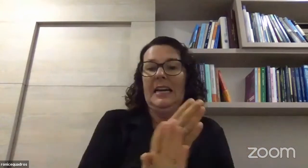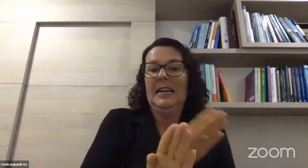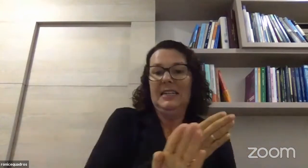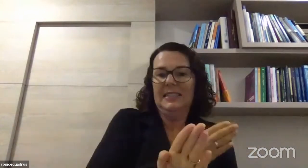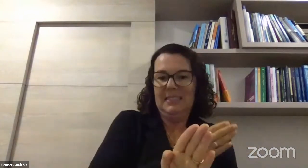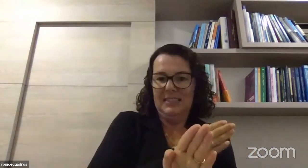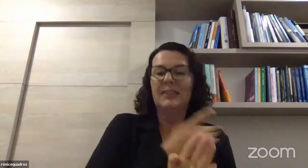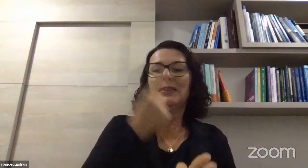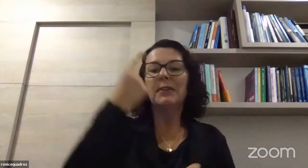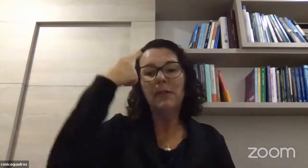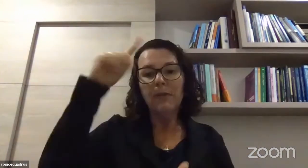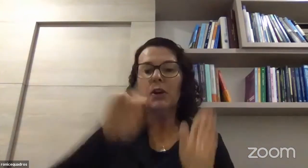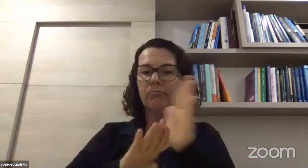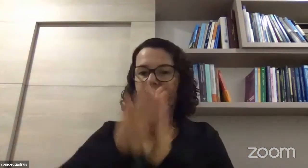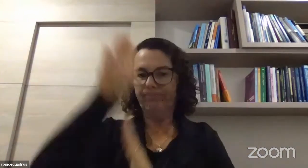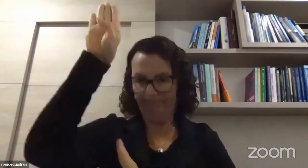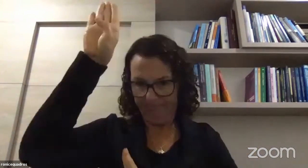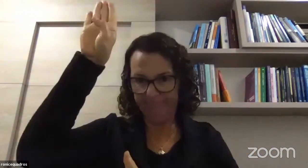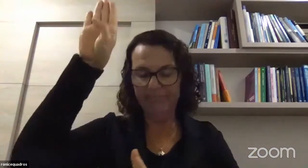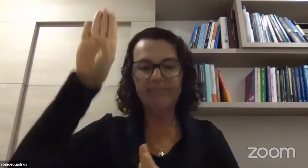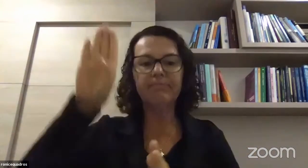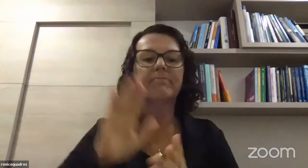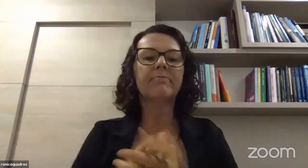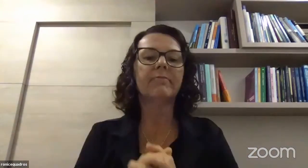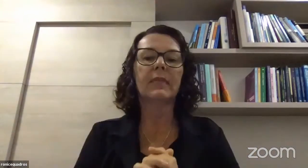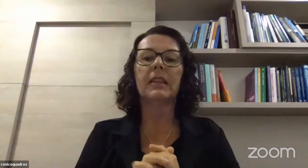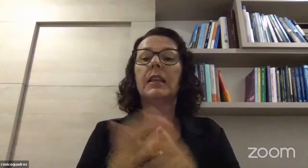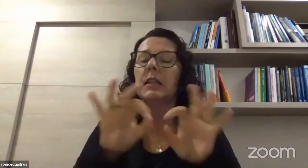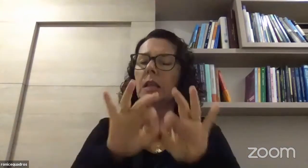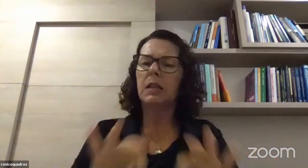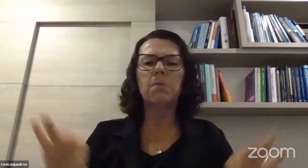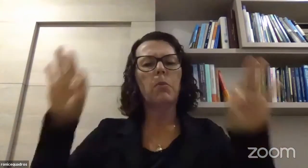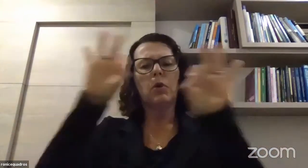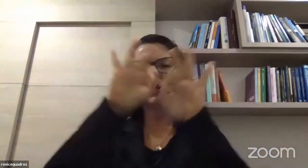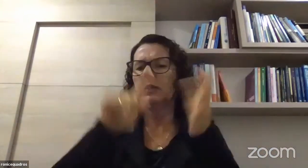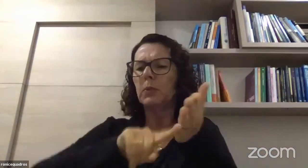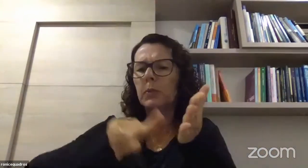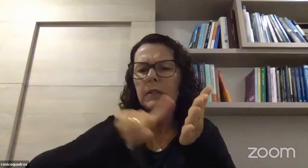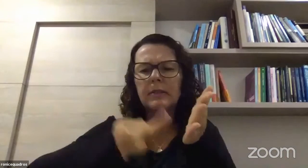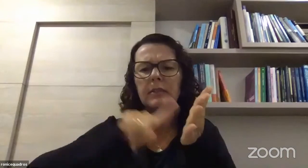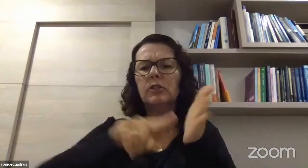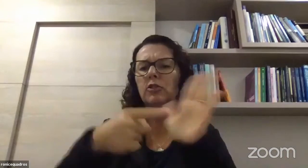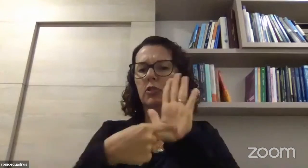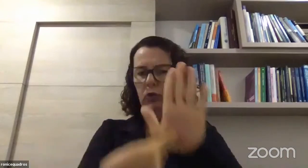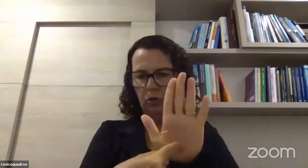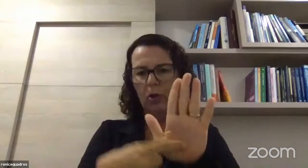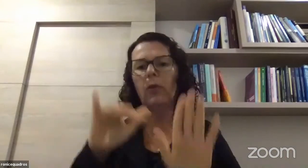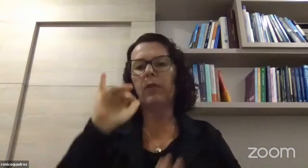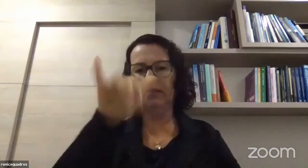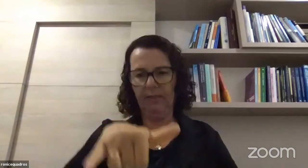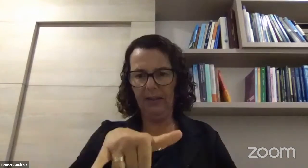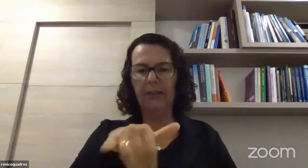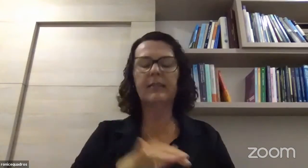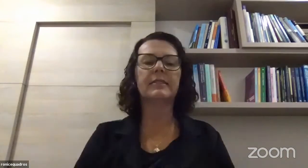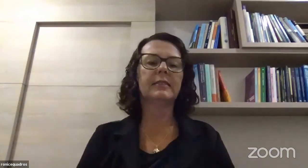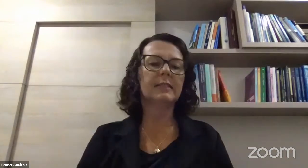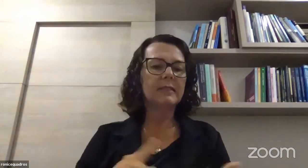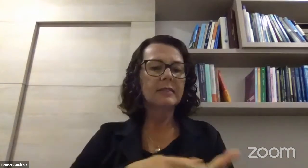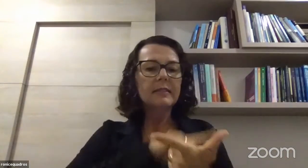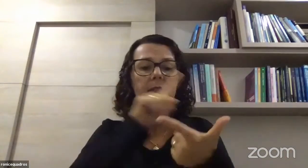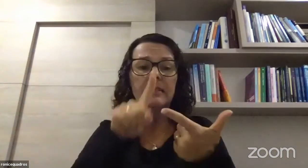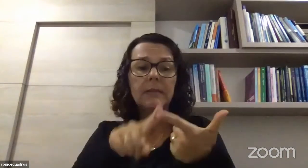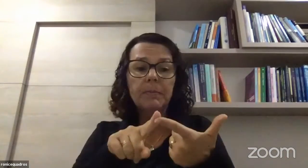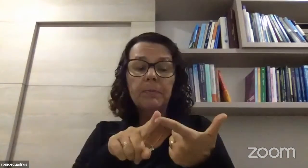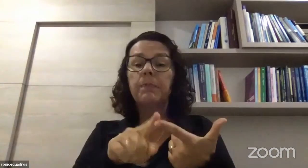to have that exposure to sign language as a part of their development and growth. And